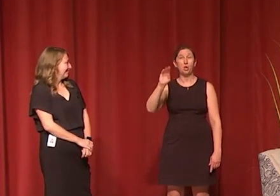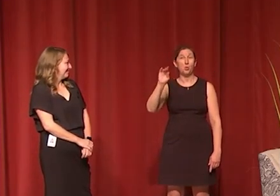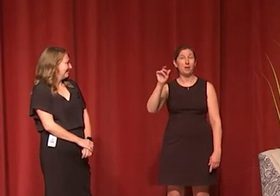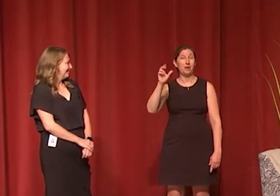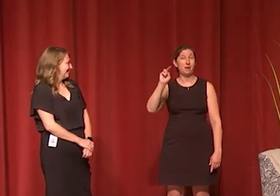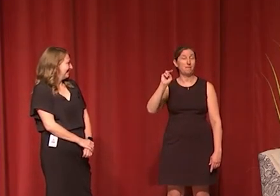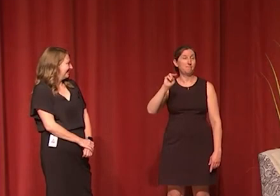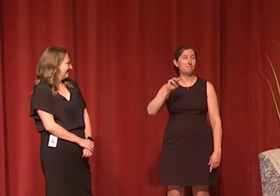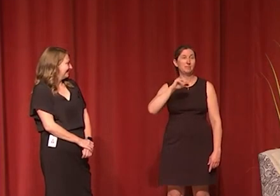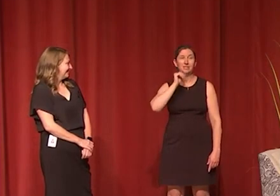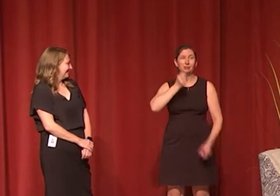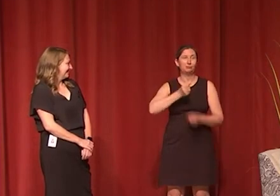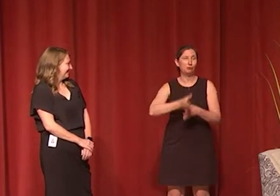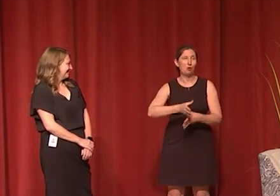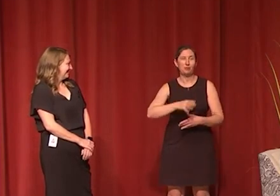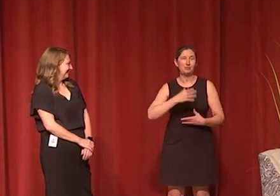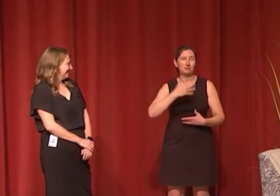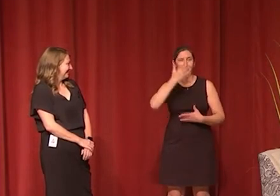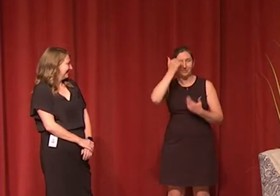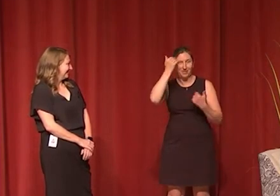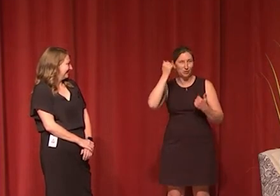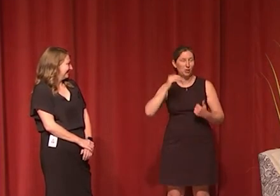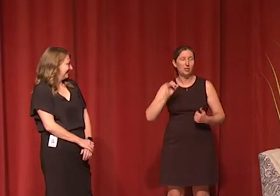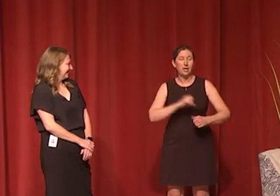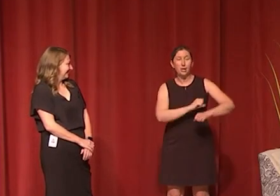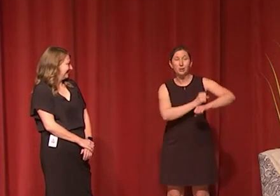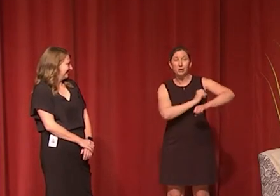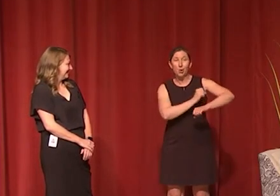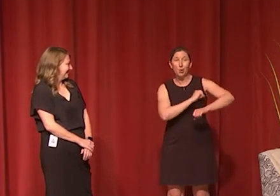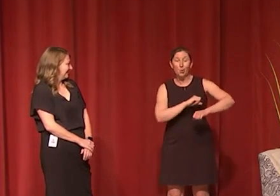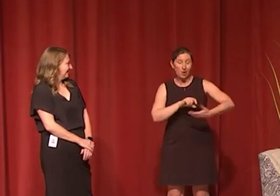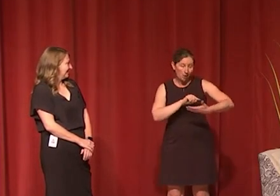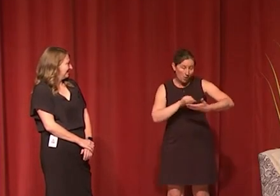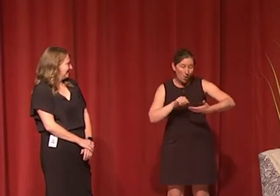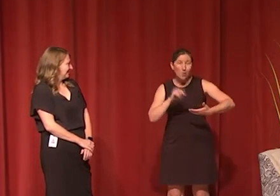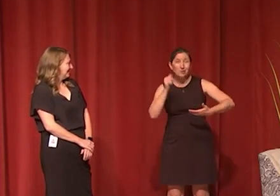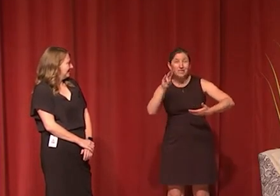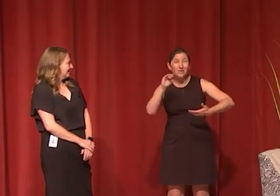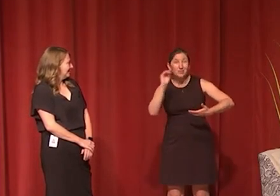use deodorants, aluminum pans, and all that. That thankfully has been disproven.